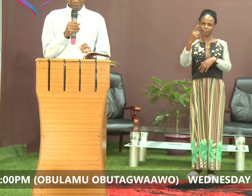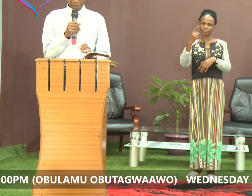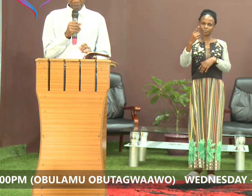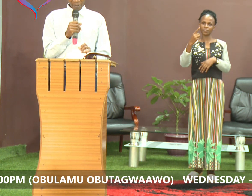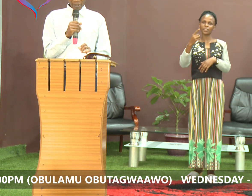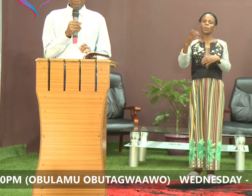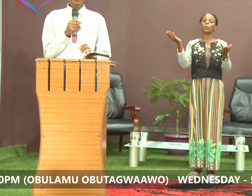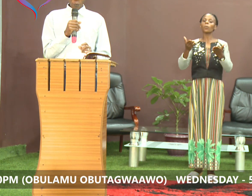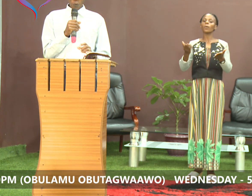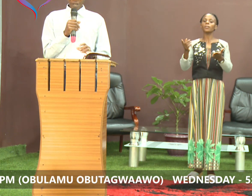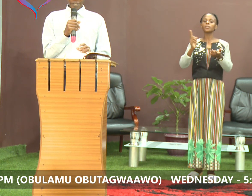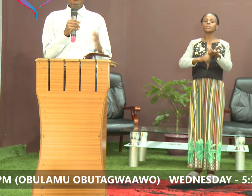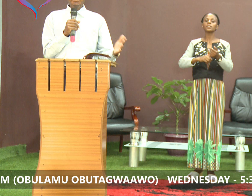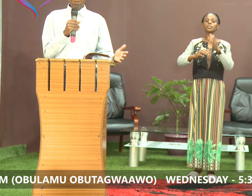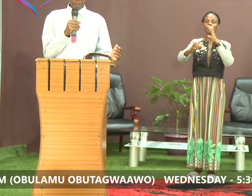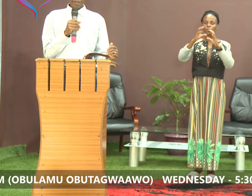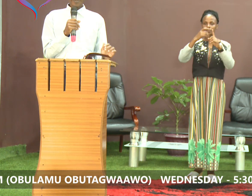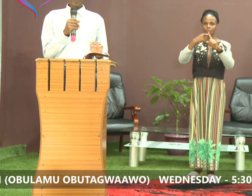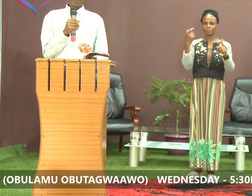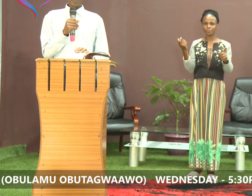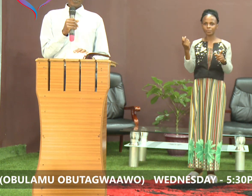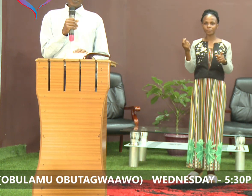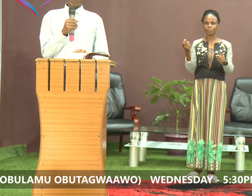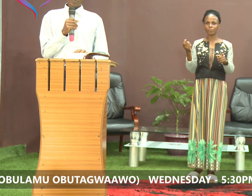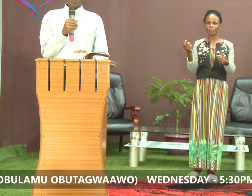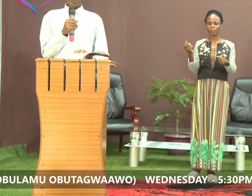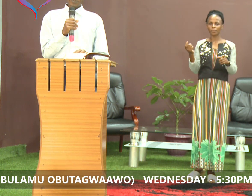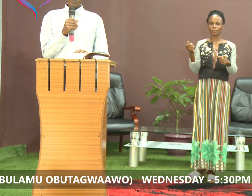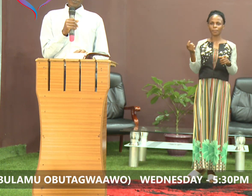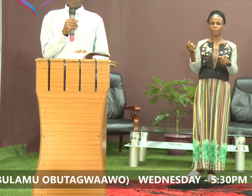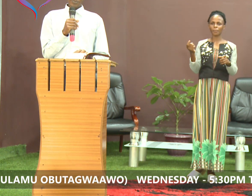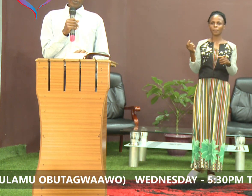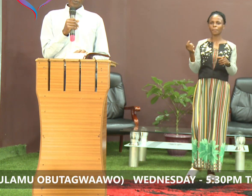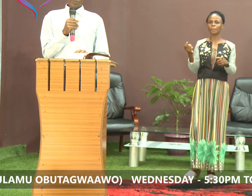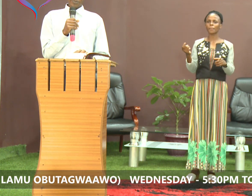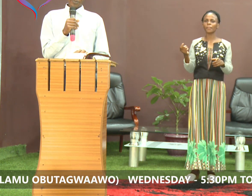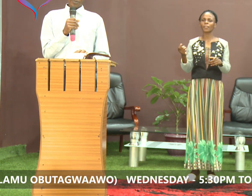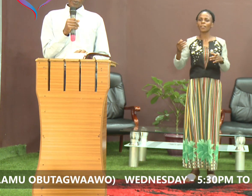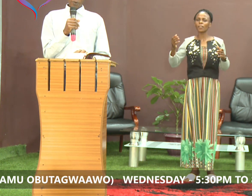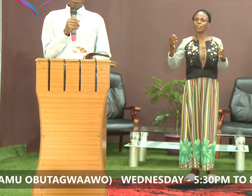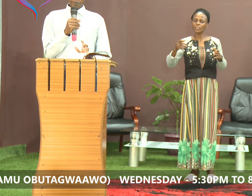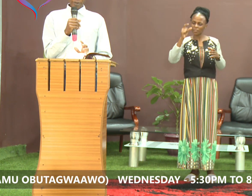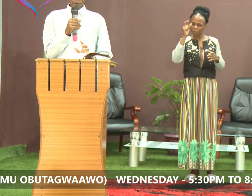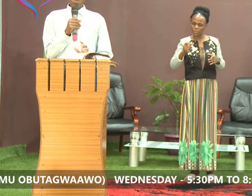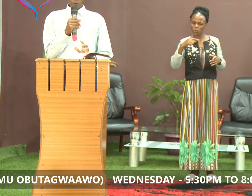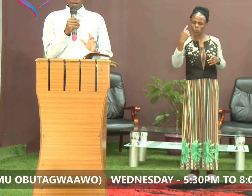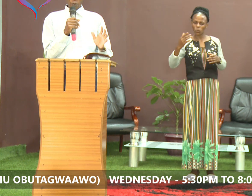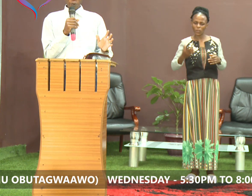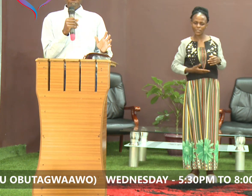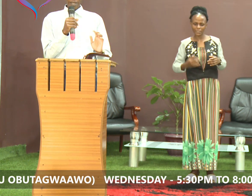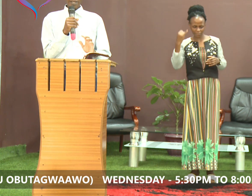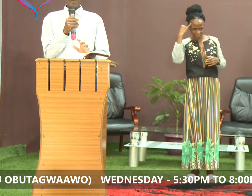Ekisooka, the source. Webiva. The source is the person who imagines. Webiva yoyo